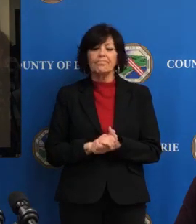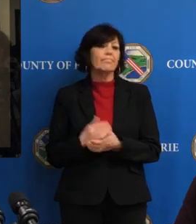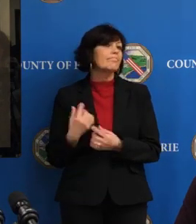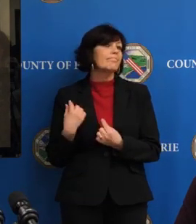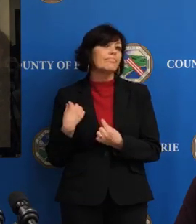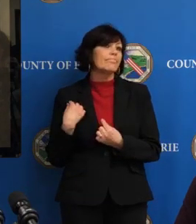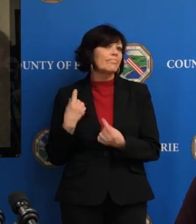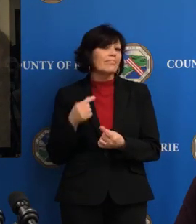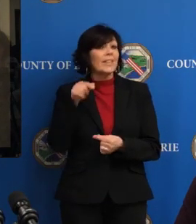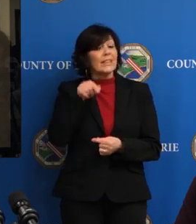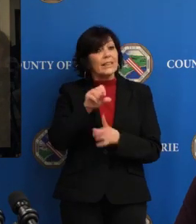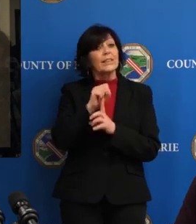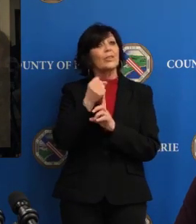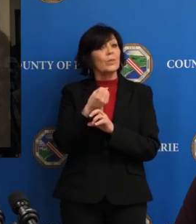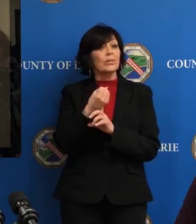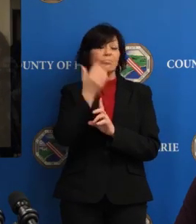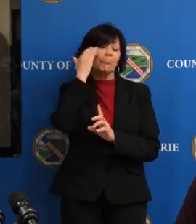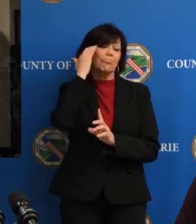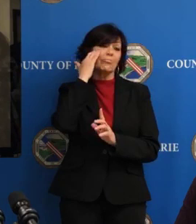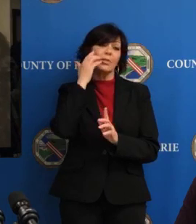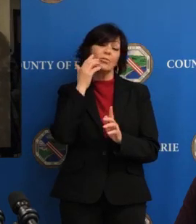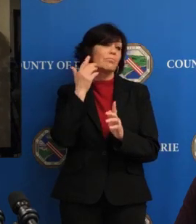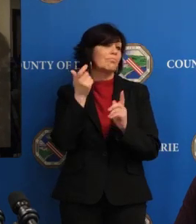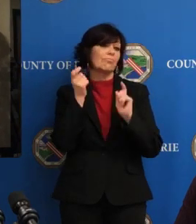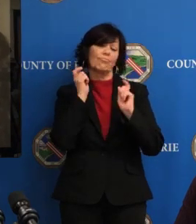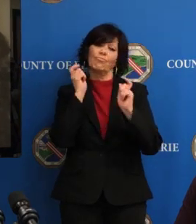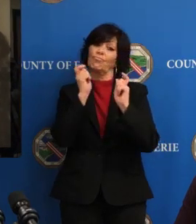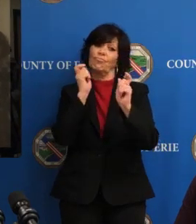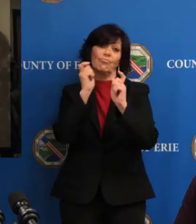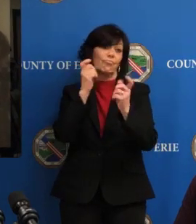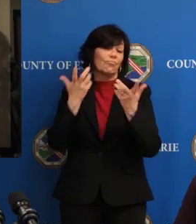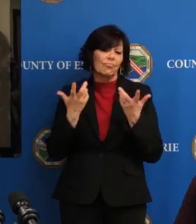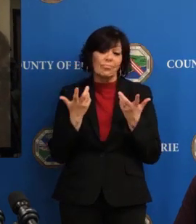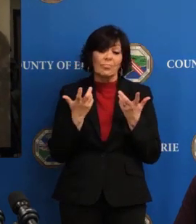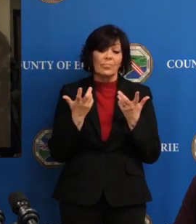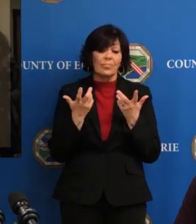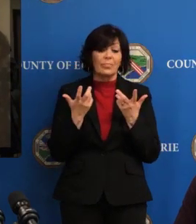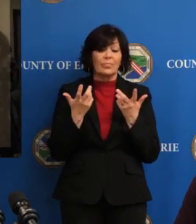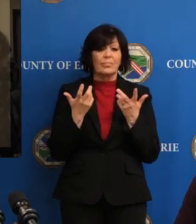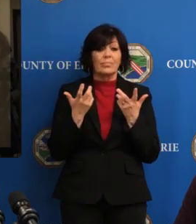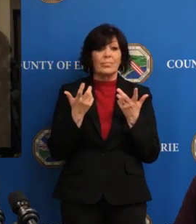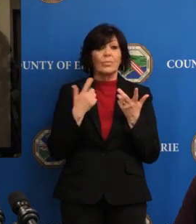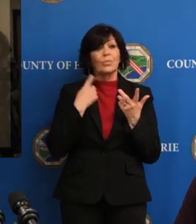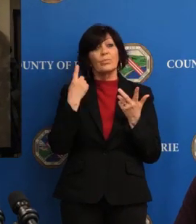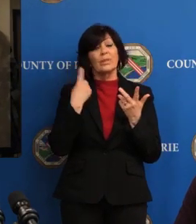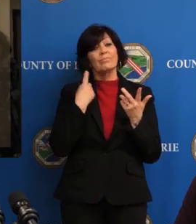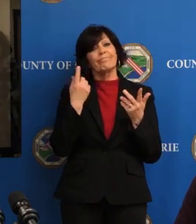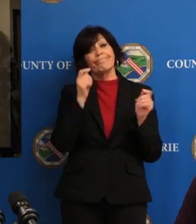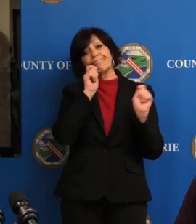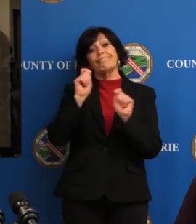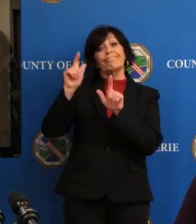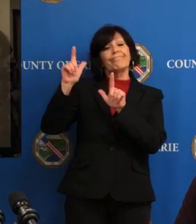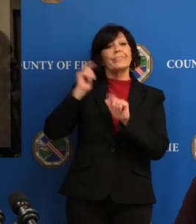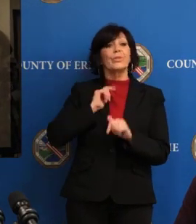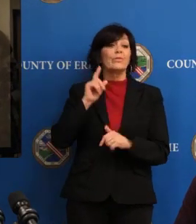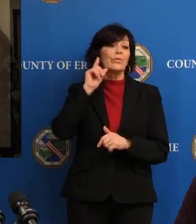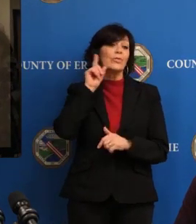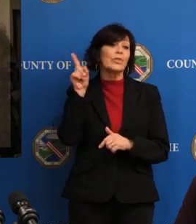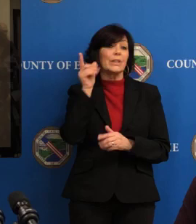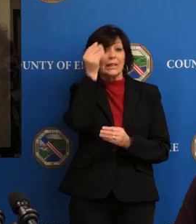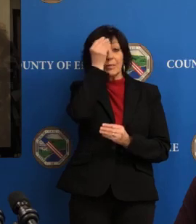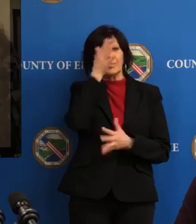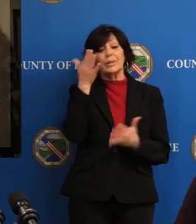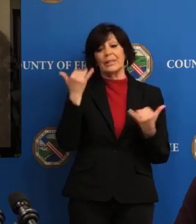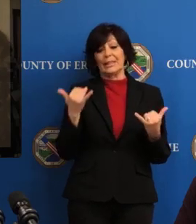are dealing with a situation that is constantly in flux, and we always put the proviso out, which I think most people have heard right now, that the information